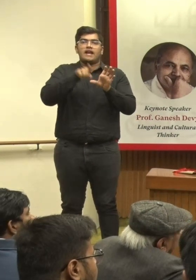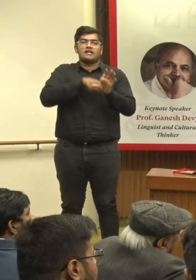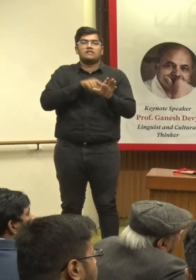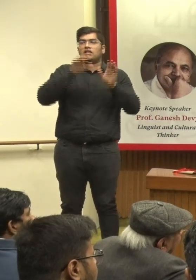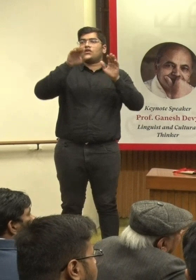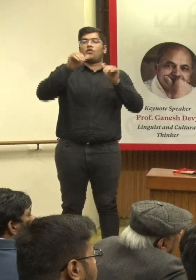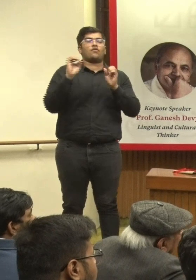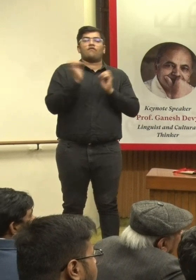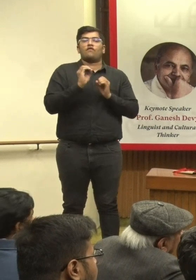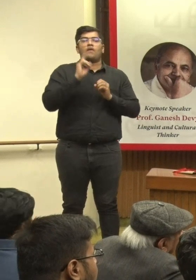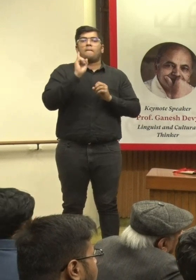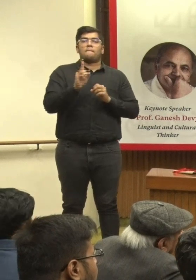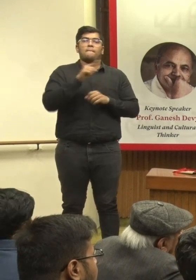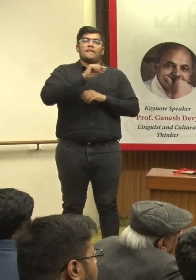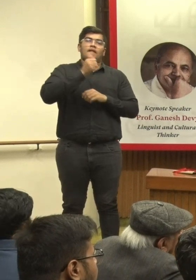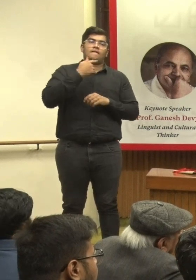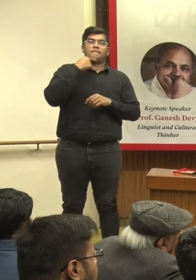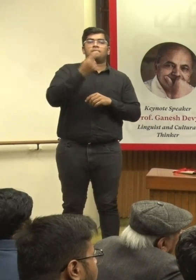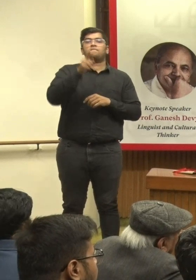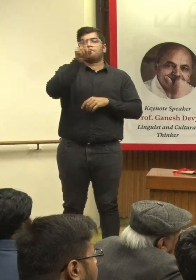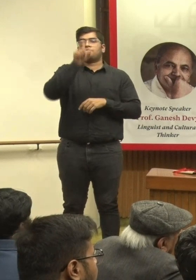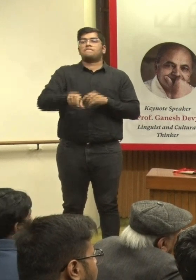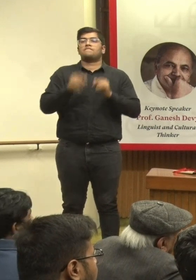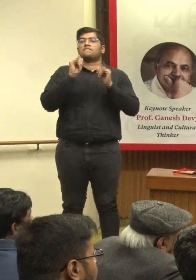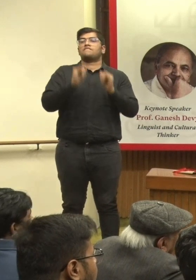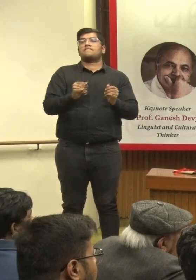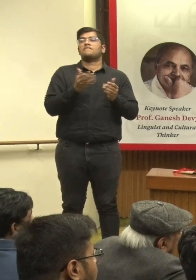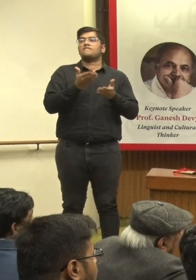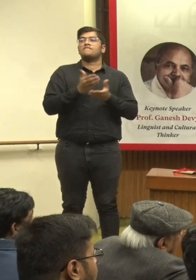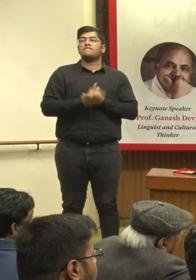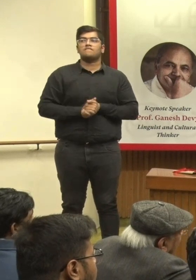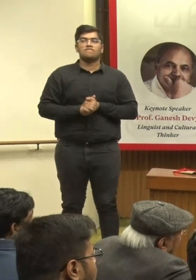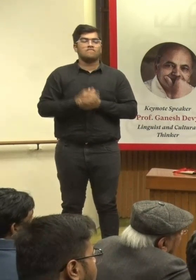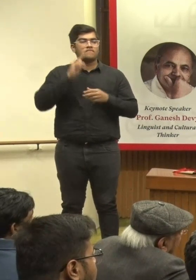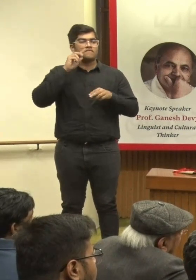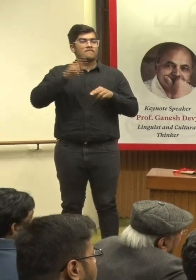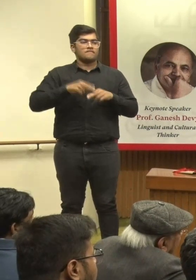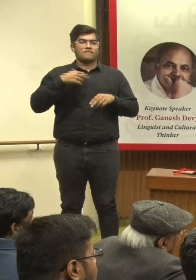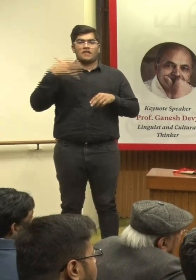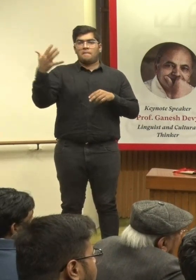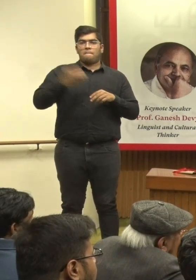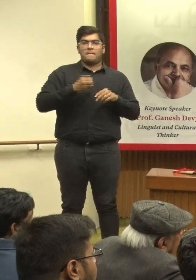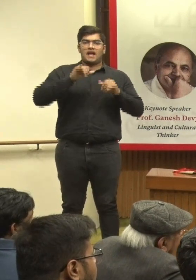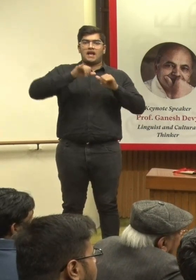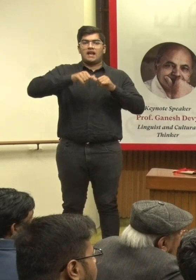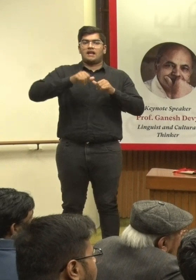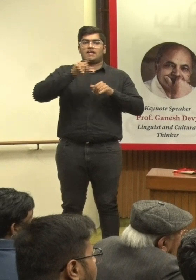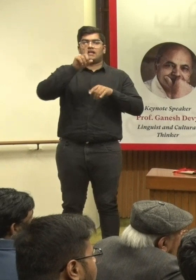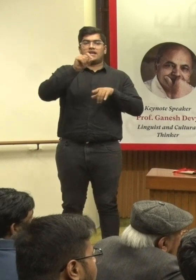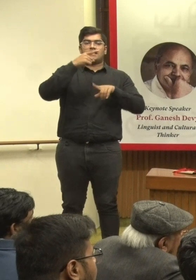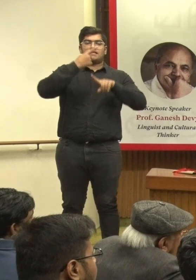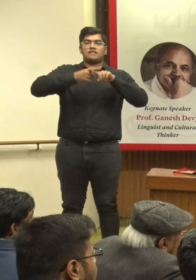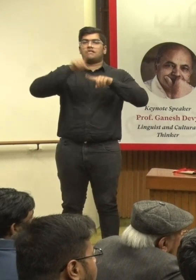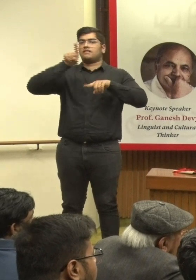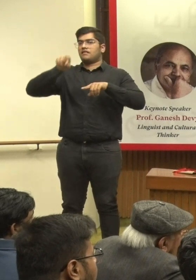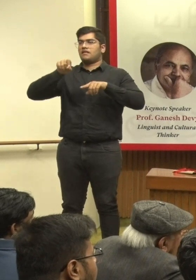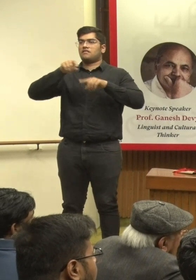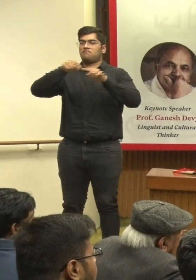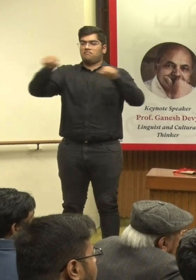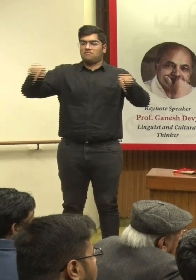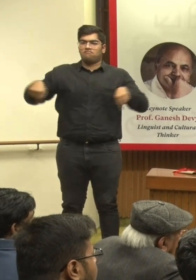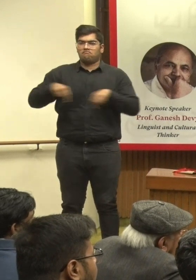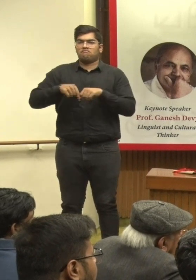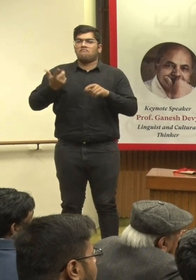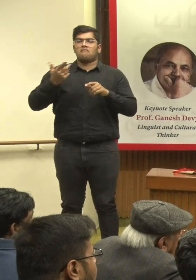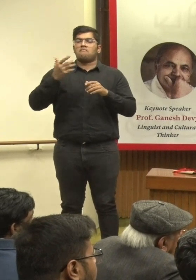but allows you offender status. When I buy a plot of 10 by 10 in Bombay,